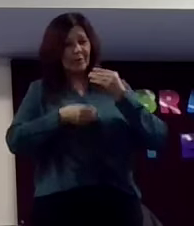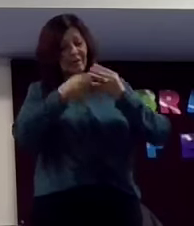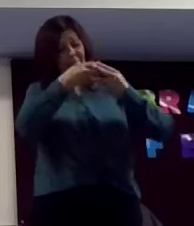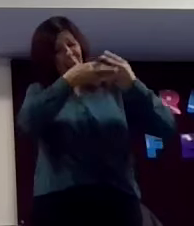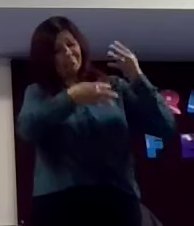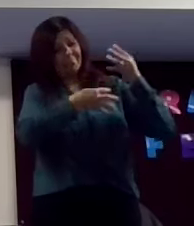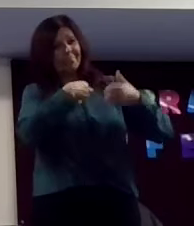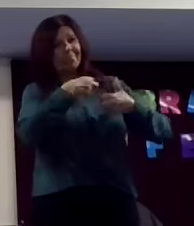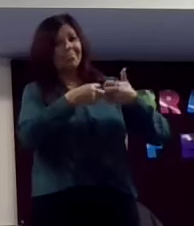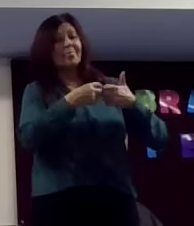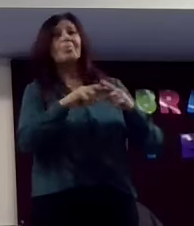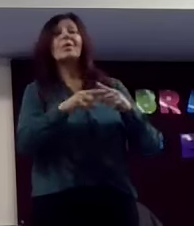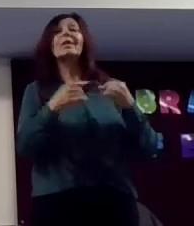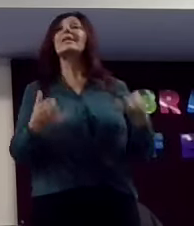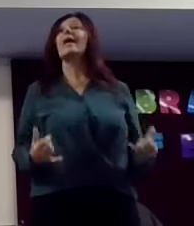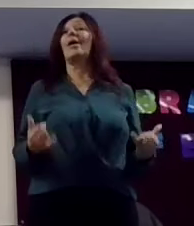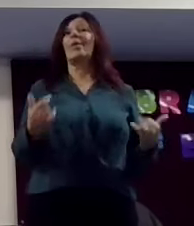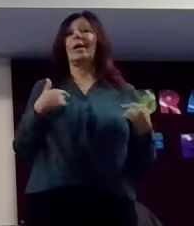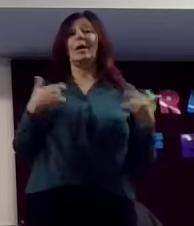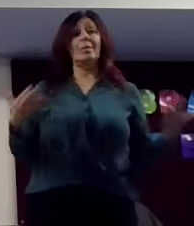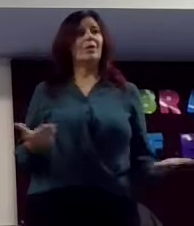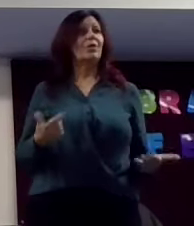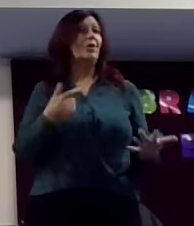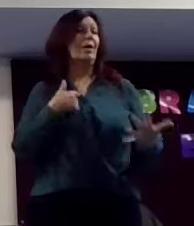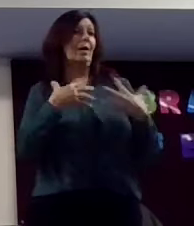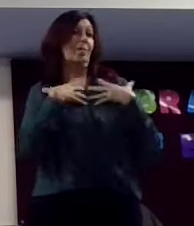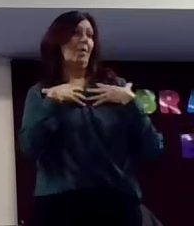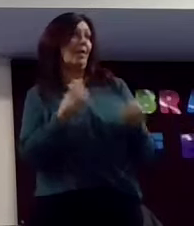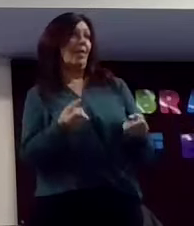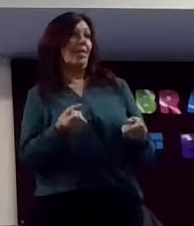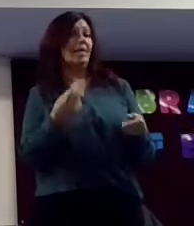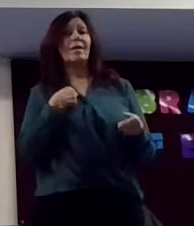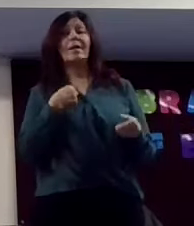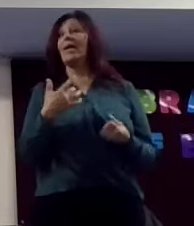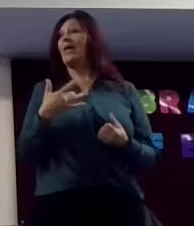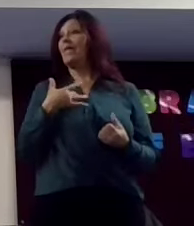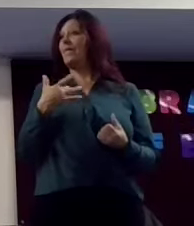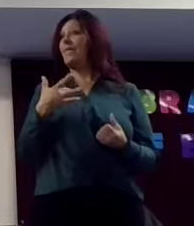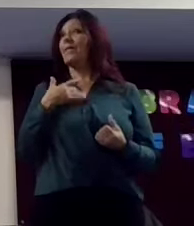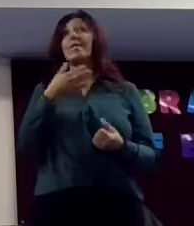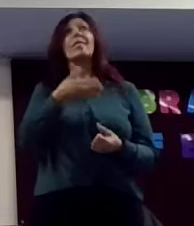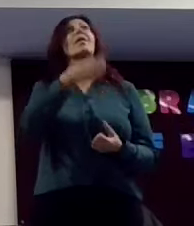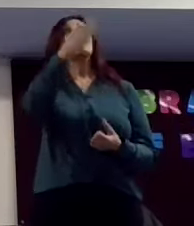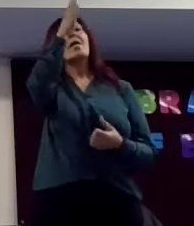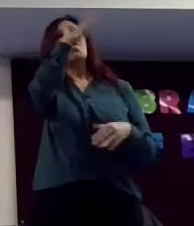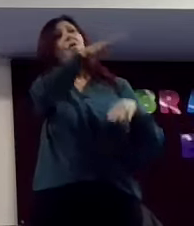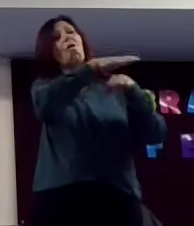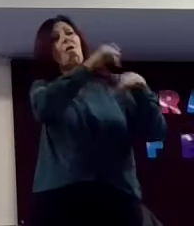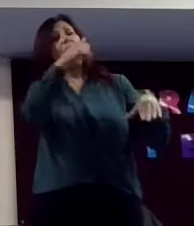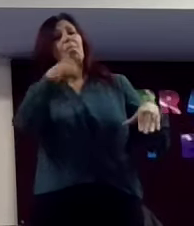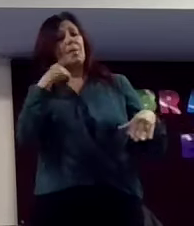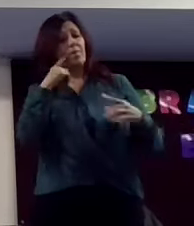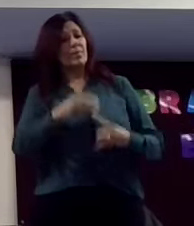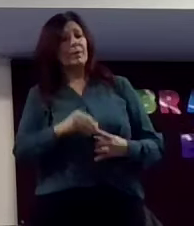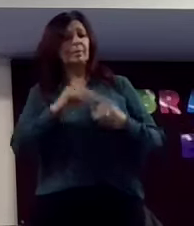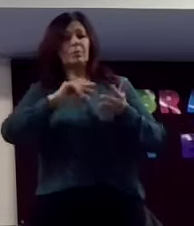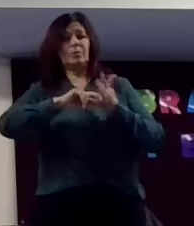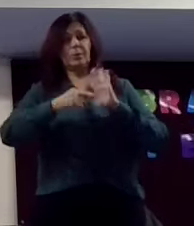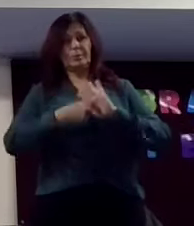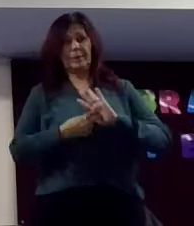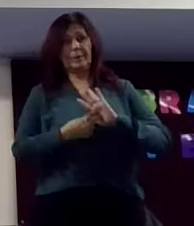other issues. But now I'm here, I'm healthy, and I feel that God called me out for a special